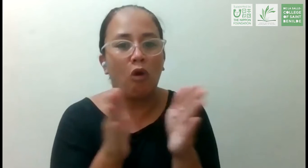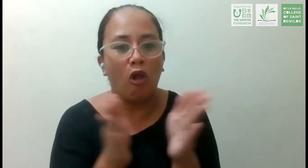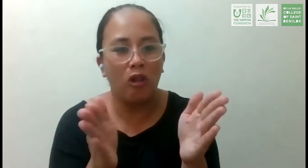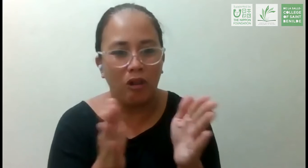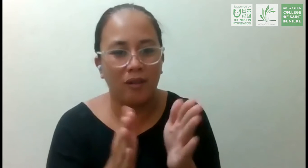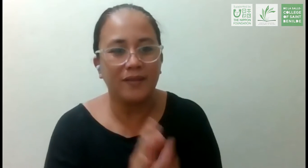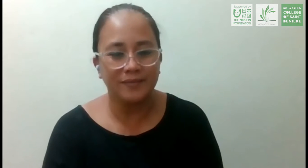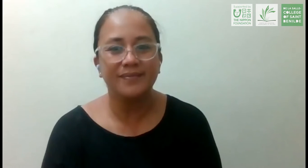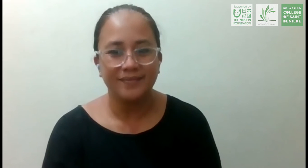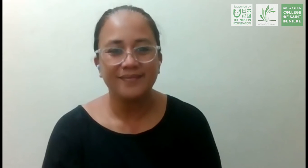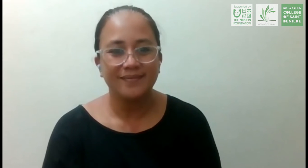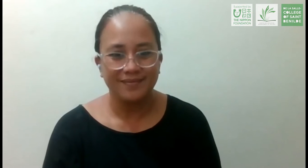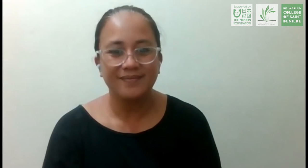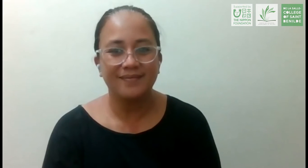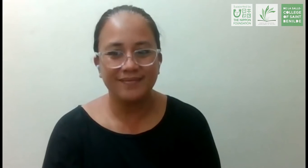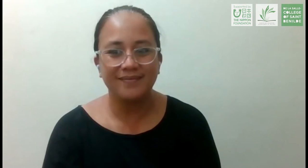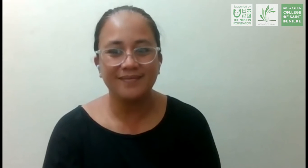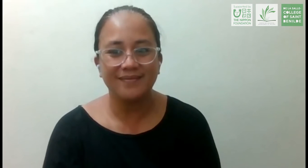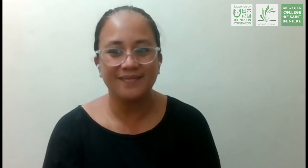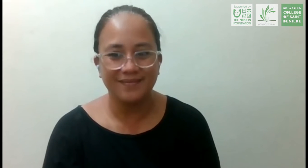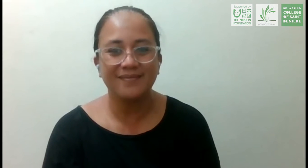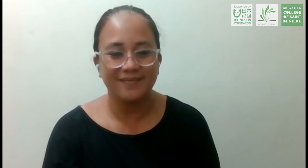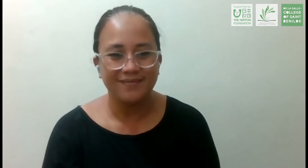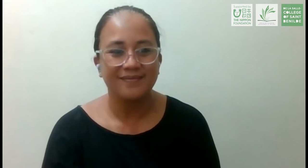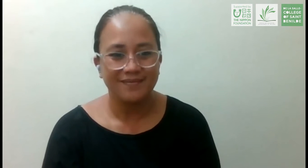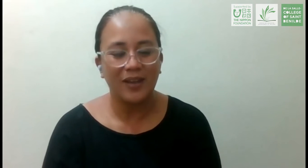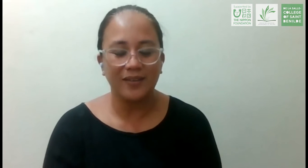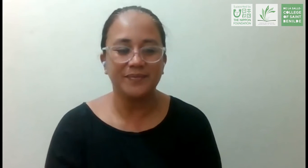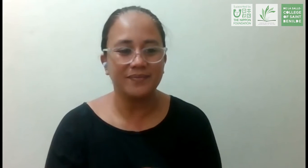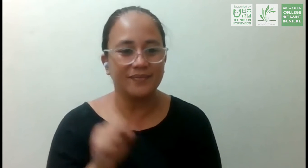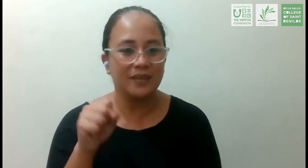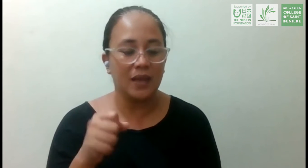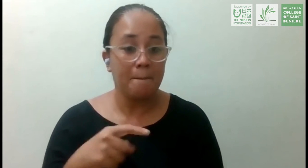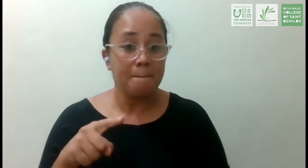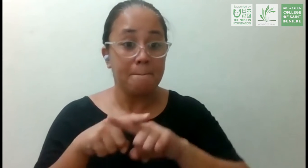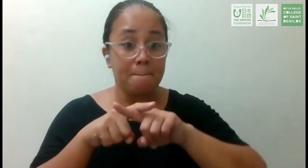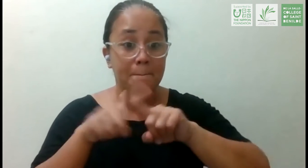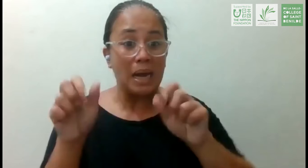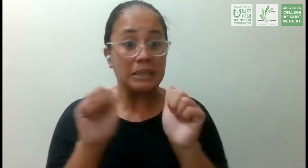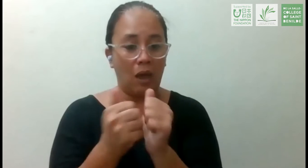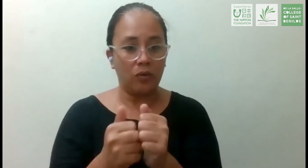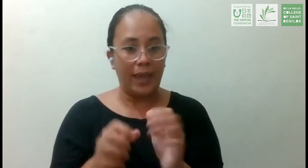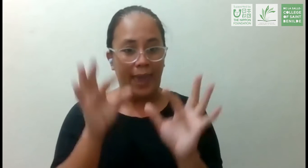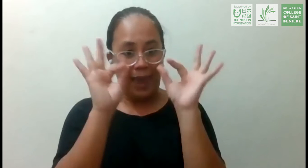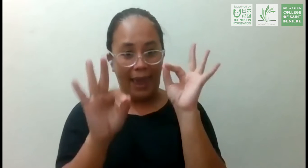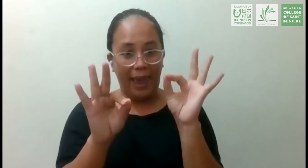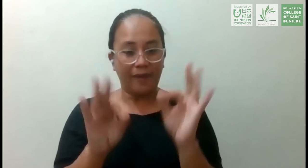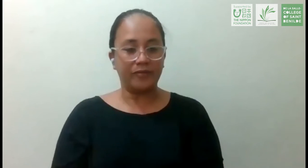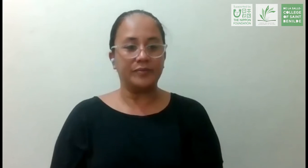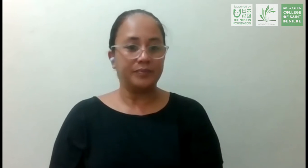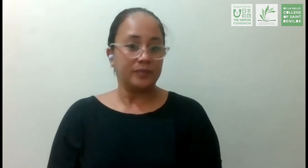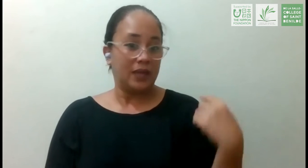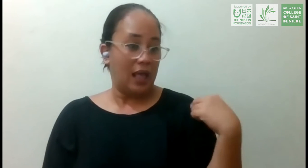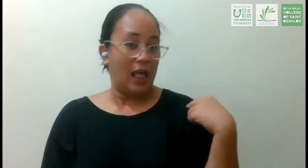Okay, I get it now, sir. Okay, yeah. But the orientation, if the left hand has the